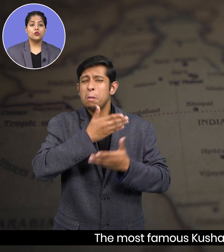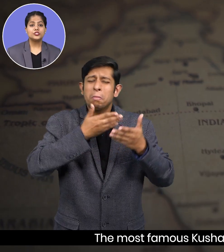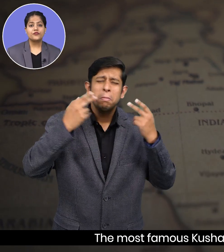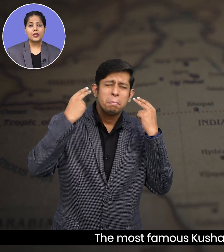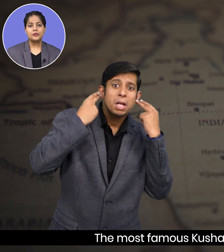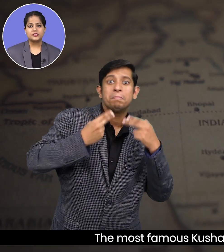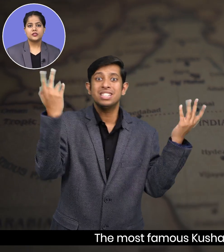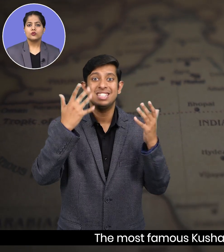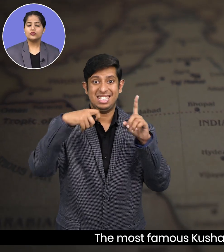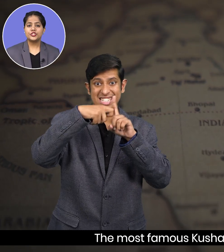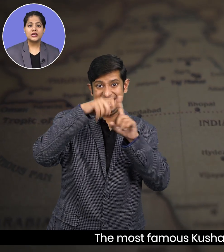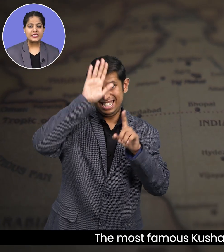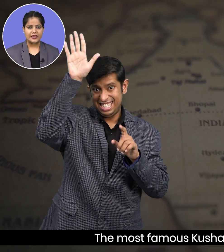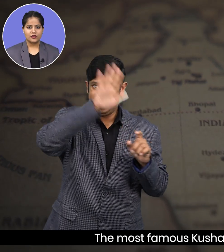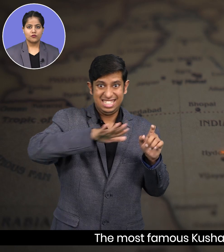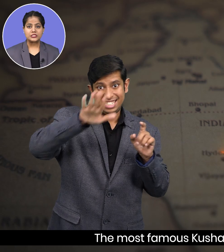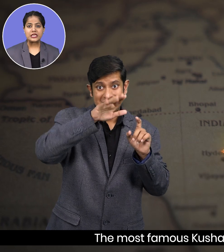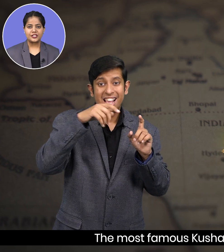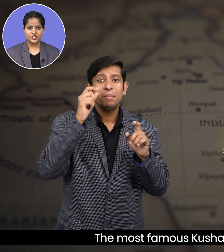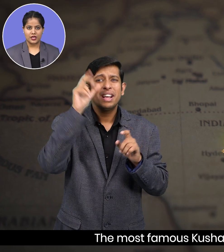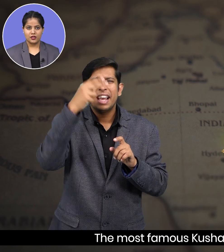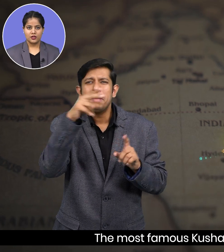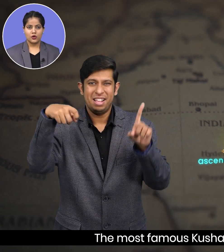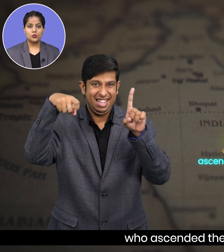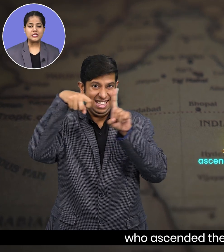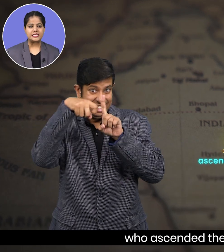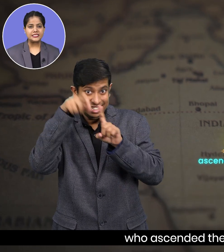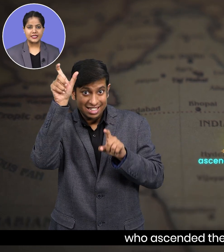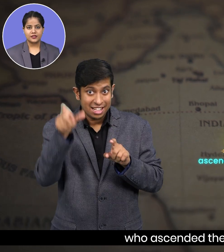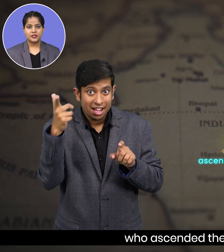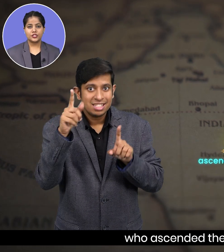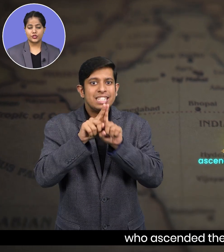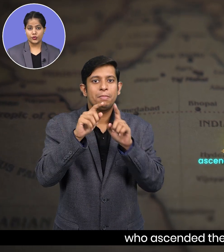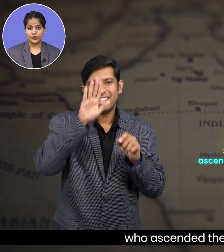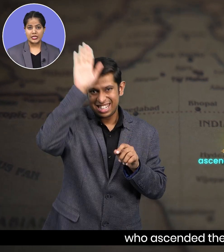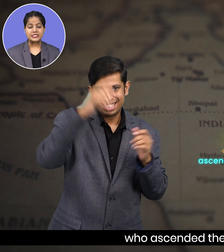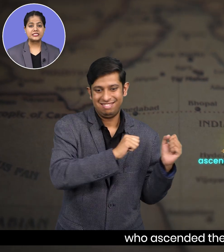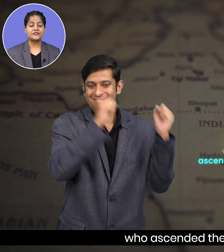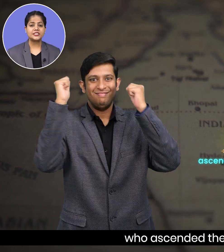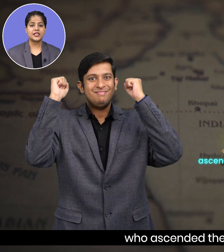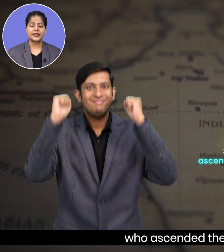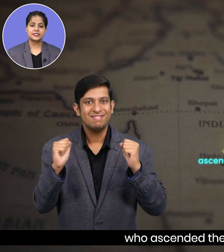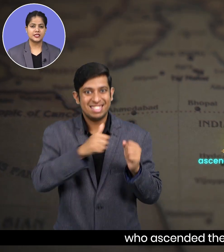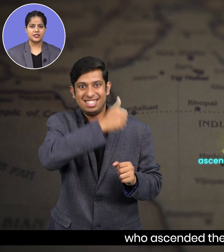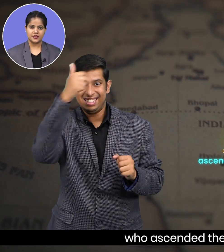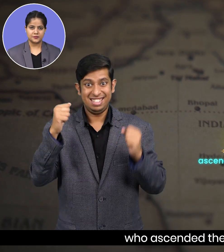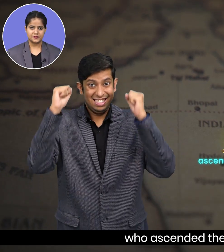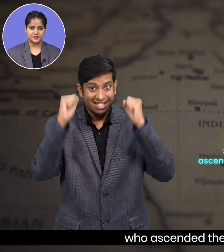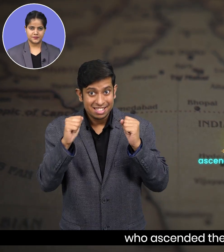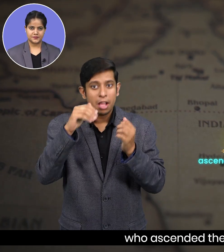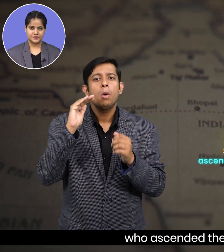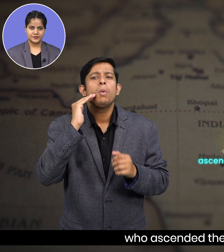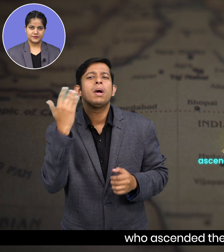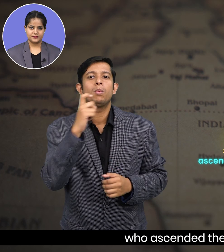The most famous Kushana king was Kanishka, who ascended the throne in 78 CE.